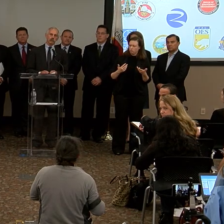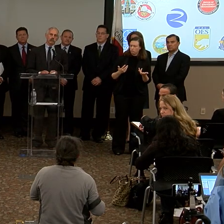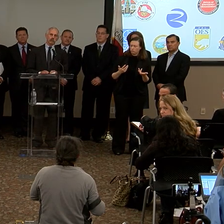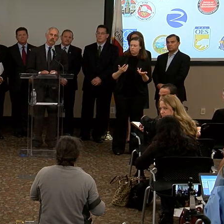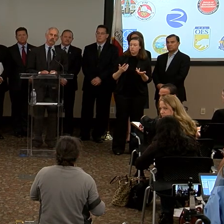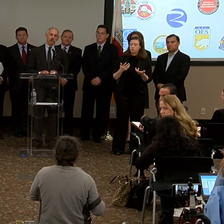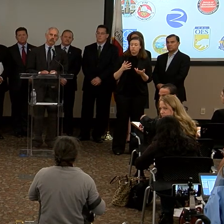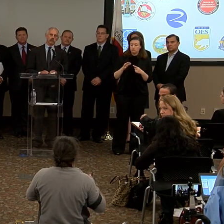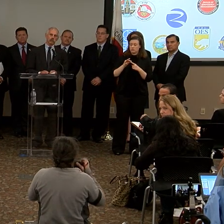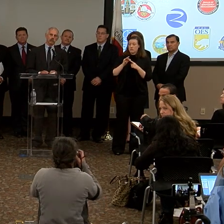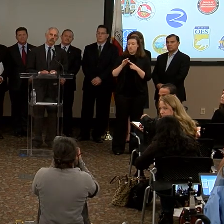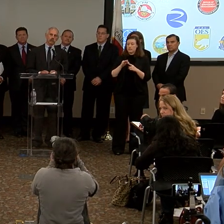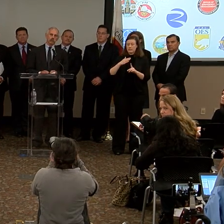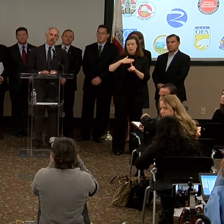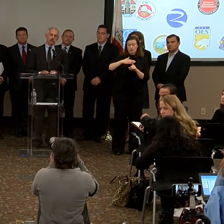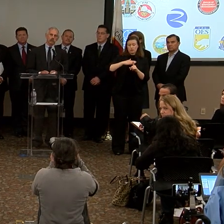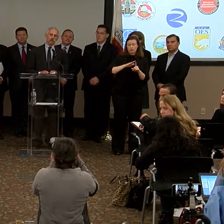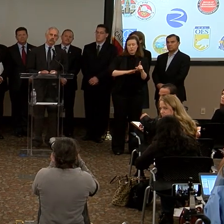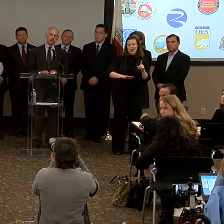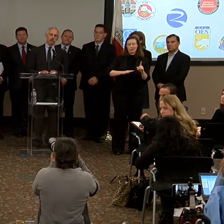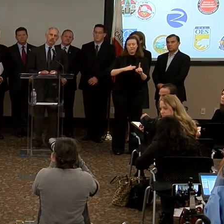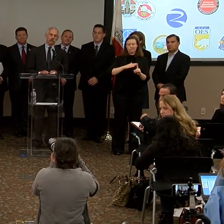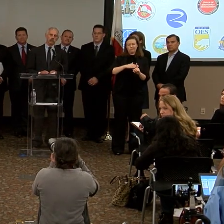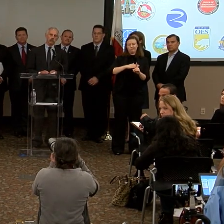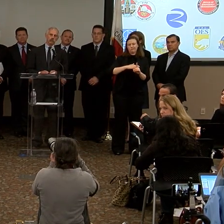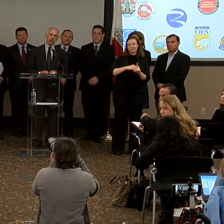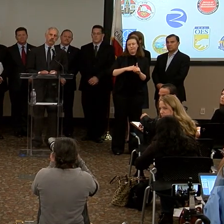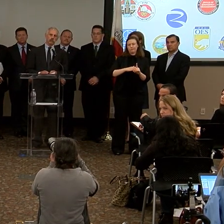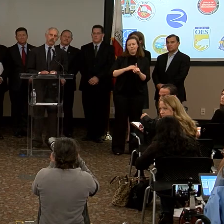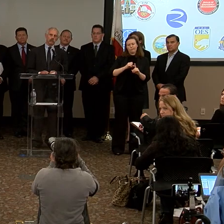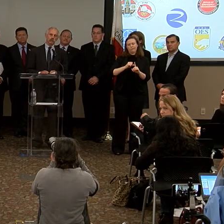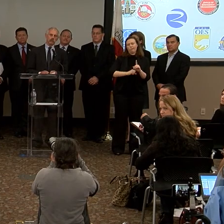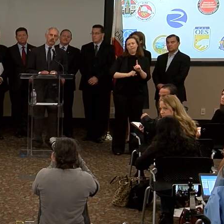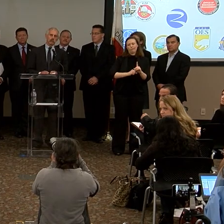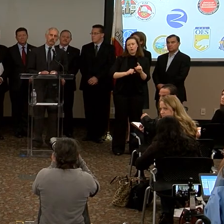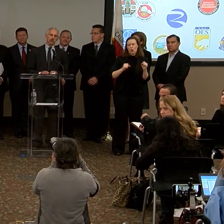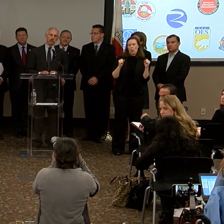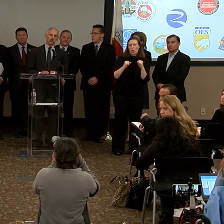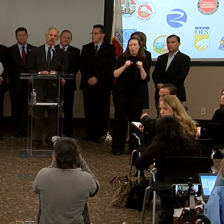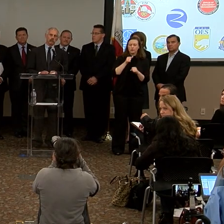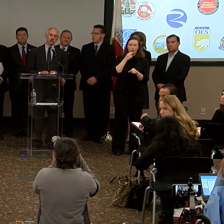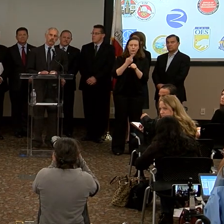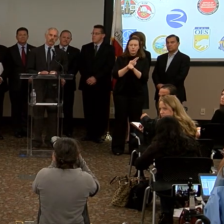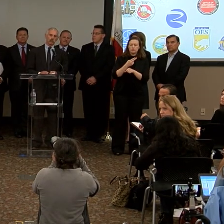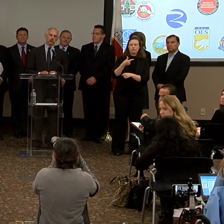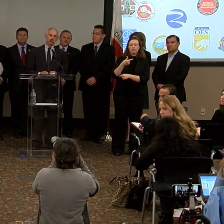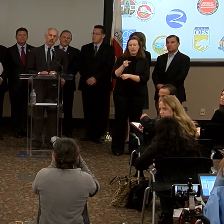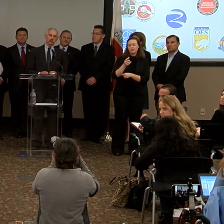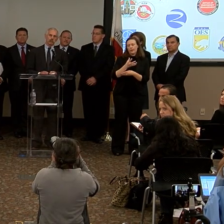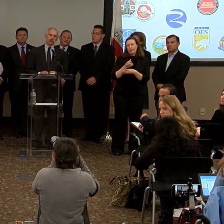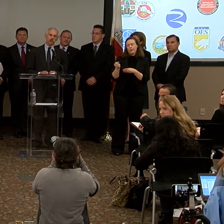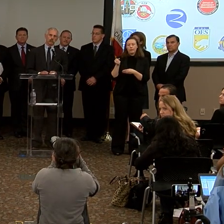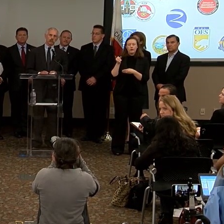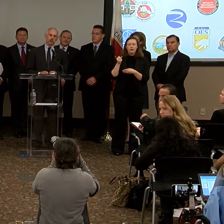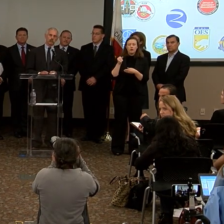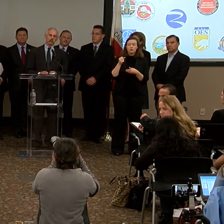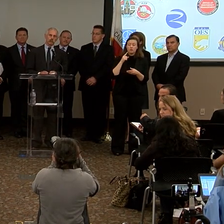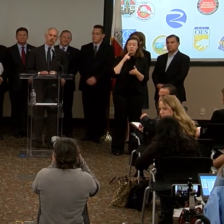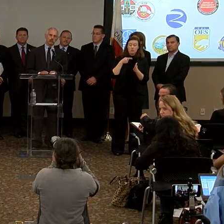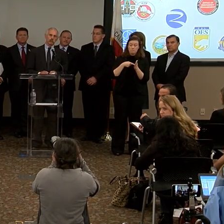the temperature around here is down around the level of the planet Jupiter, you don't use that much gas. Is the PUC